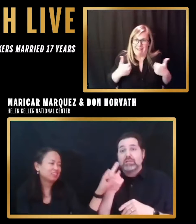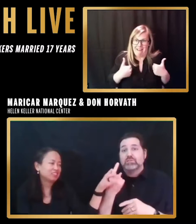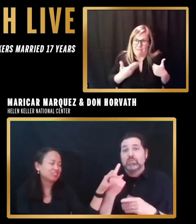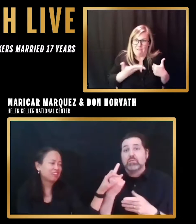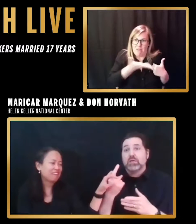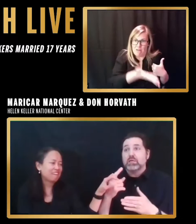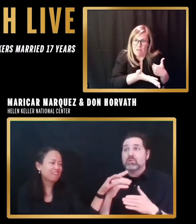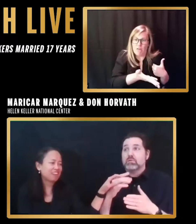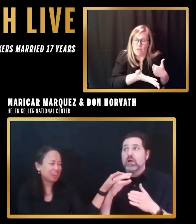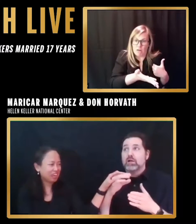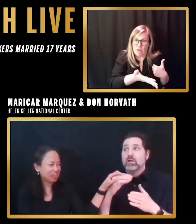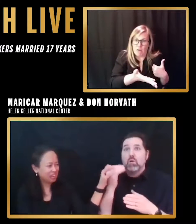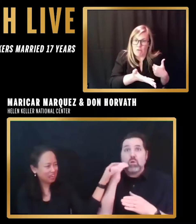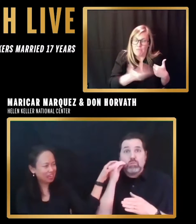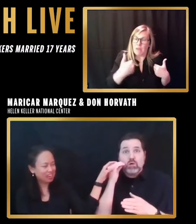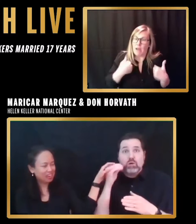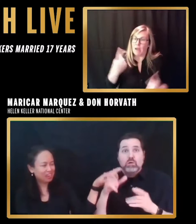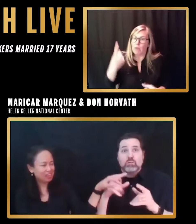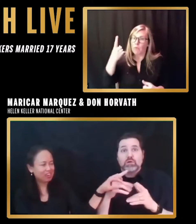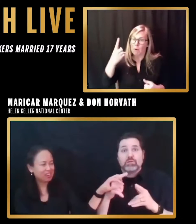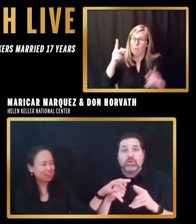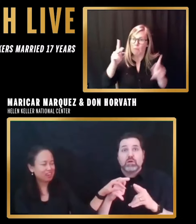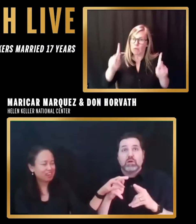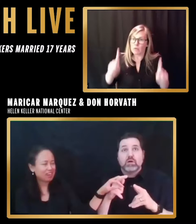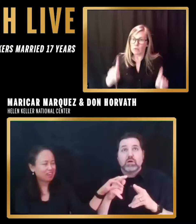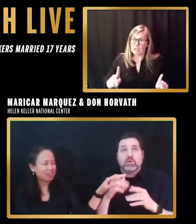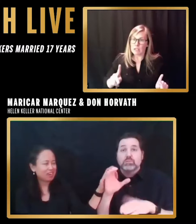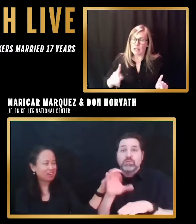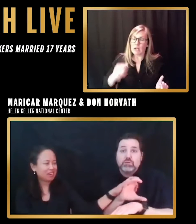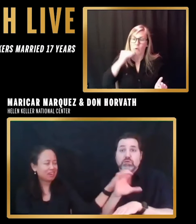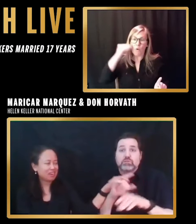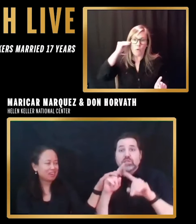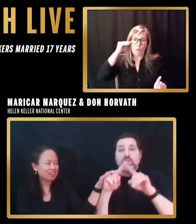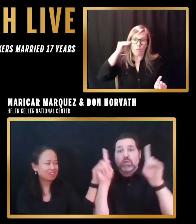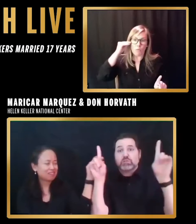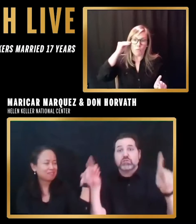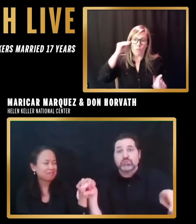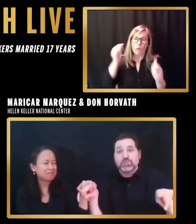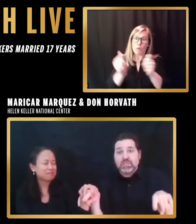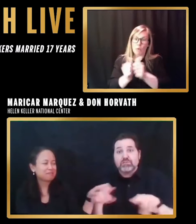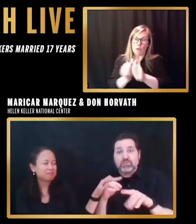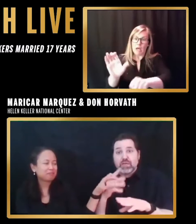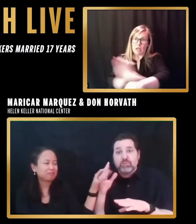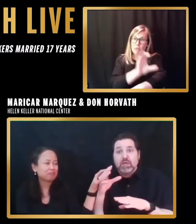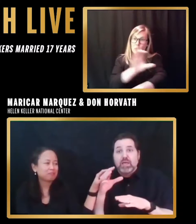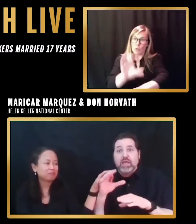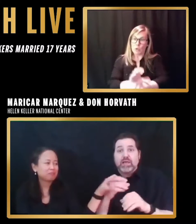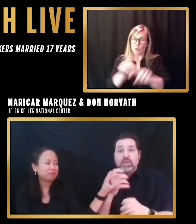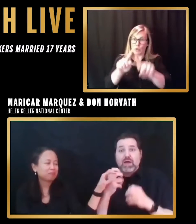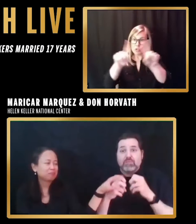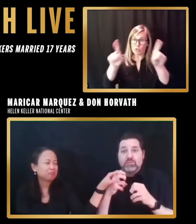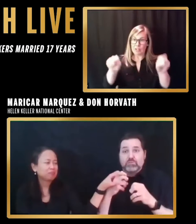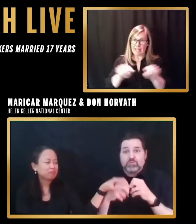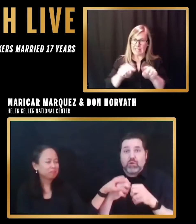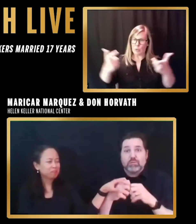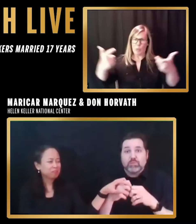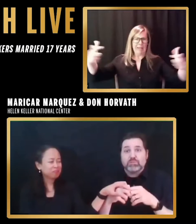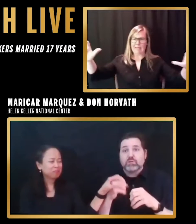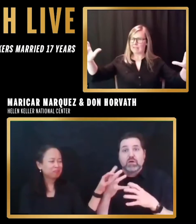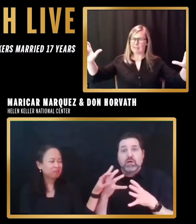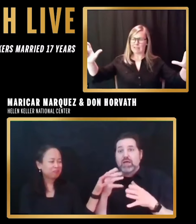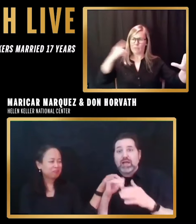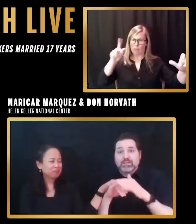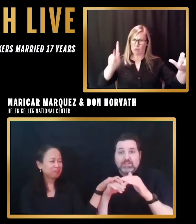I had somebody at home with a computer screen that was too big for them, and they were having